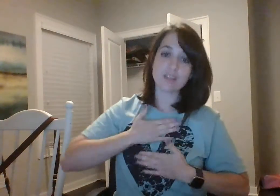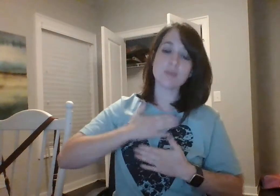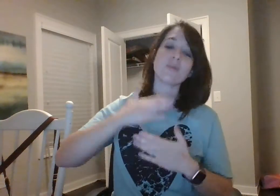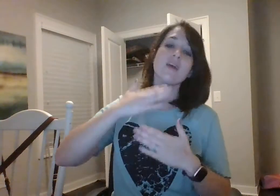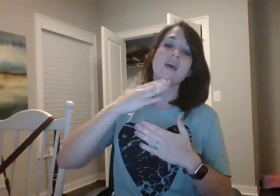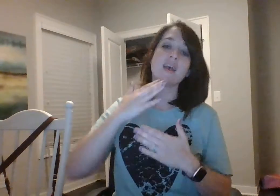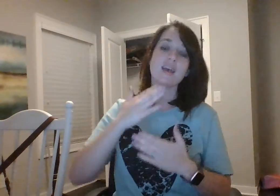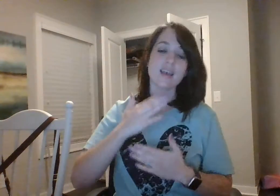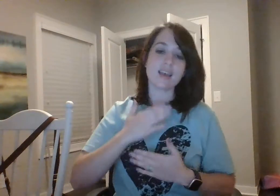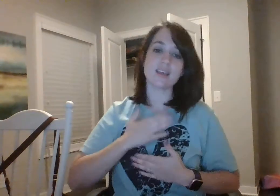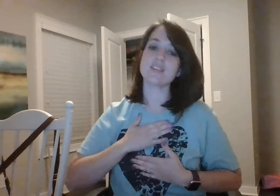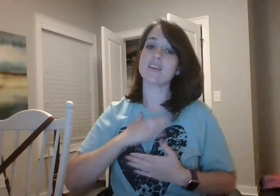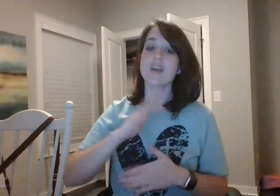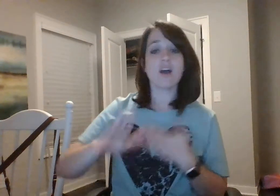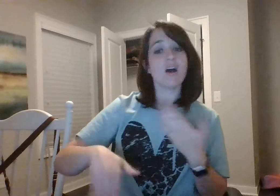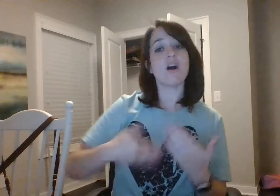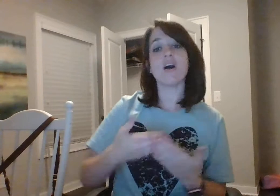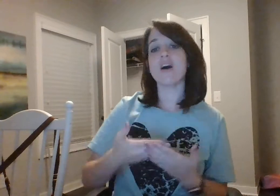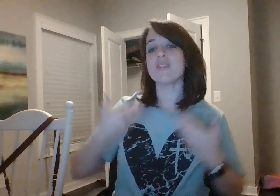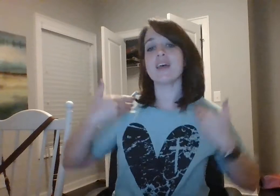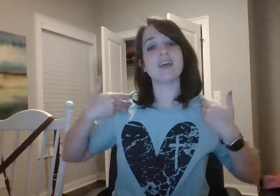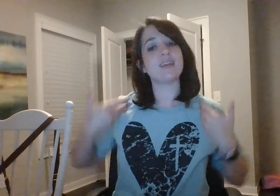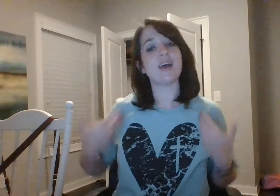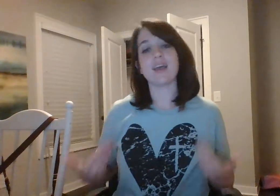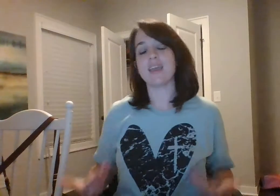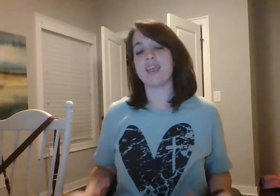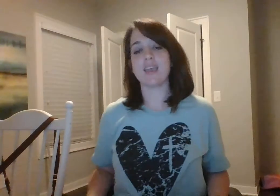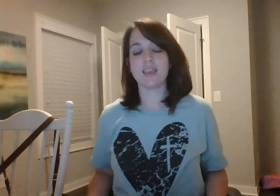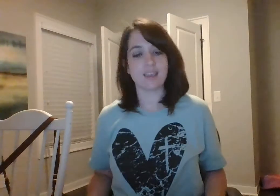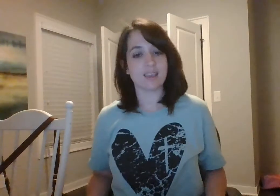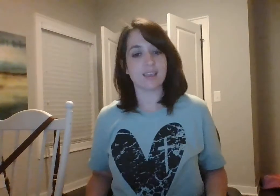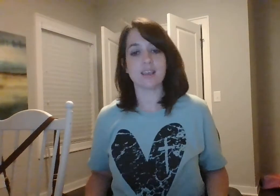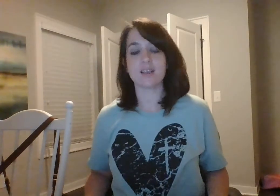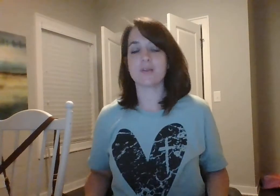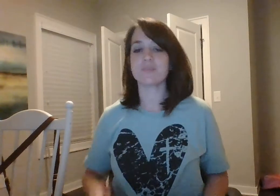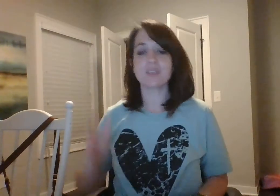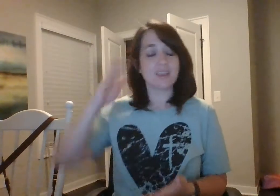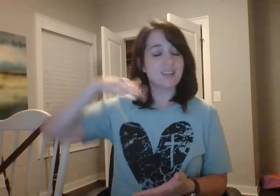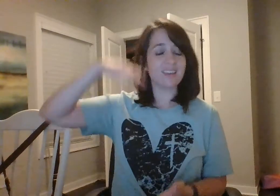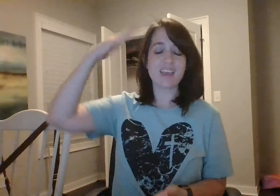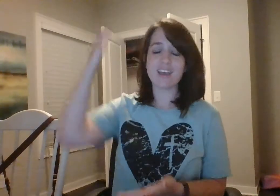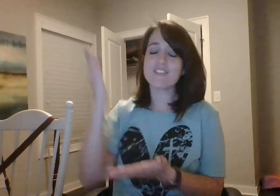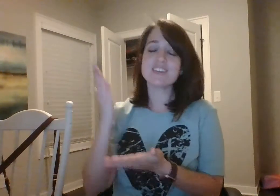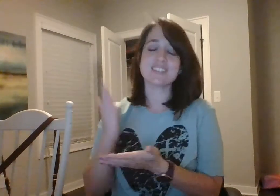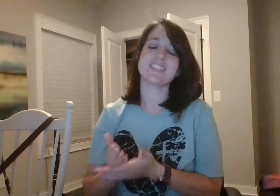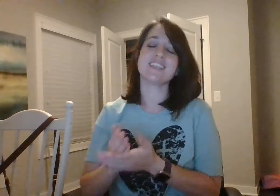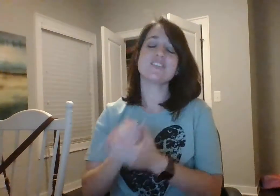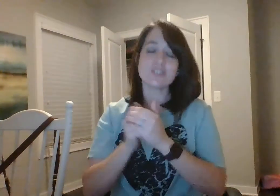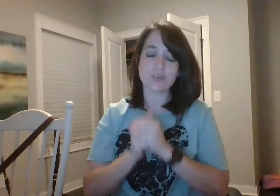be where All that I am Never stays to